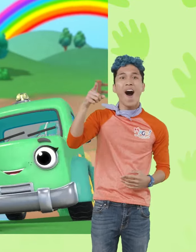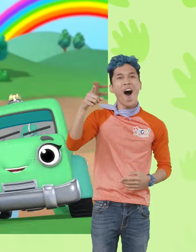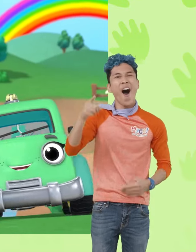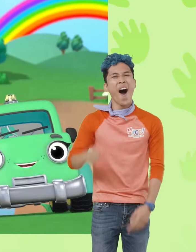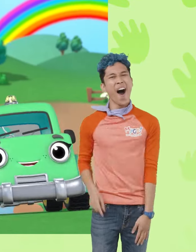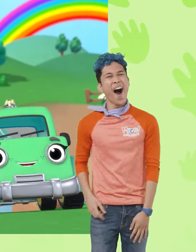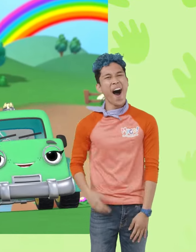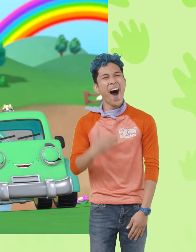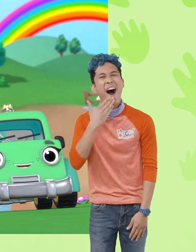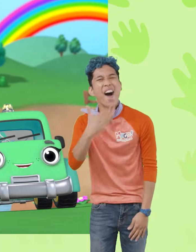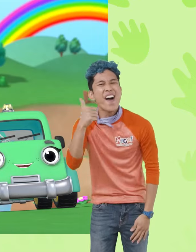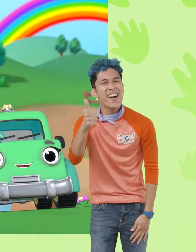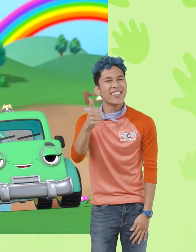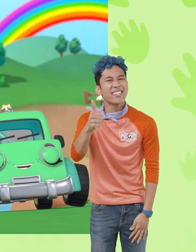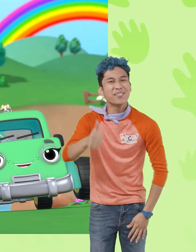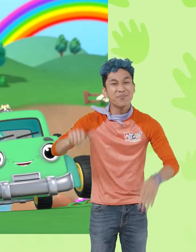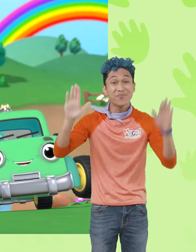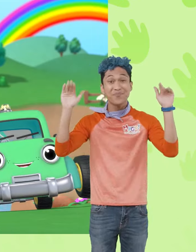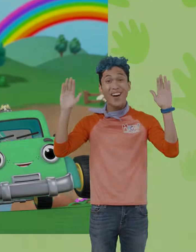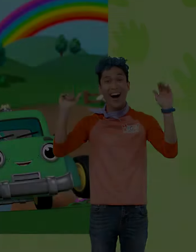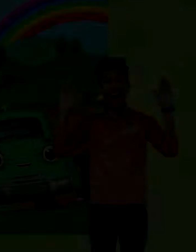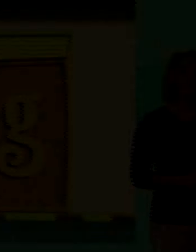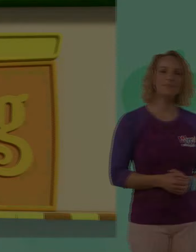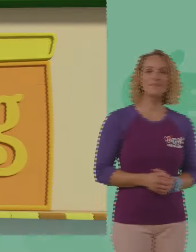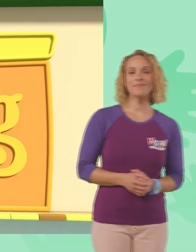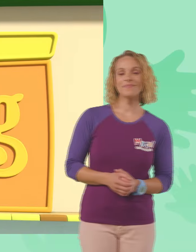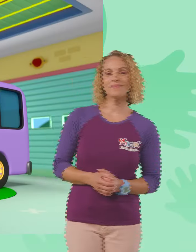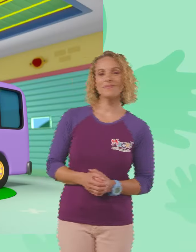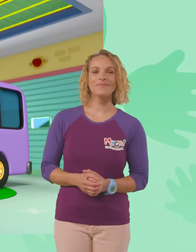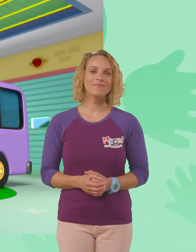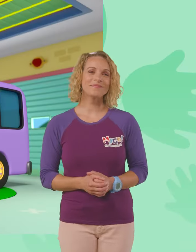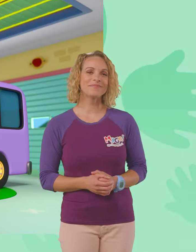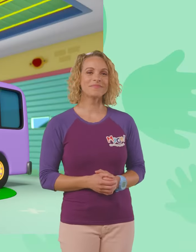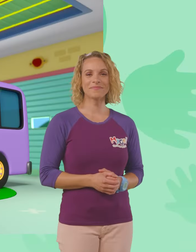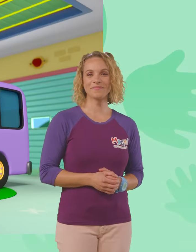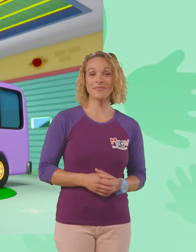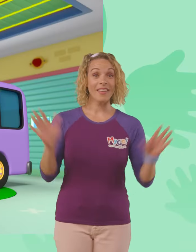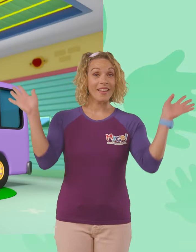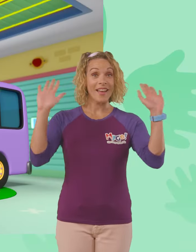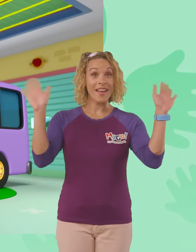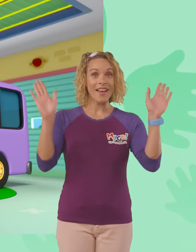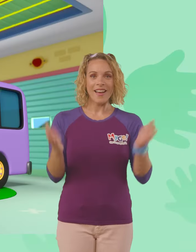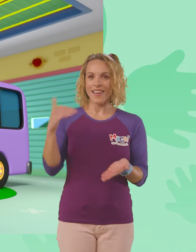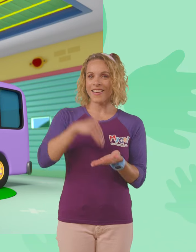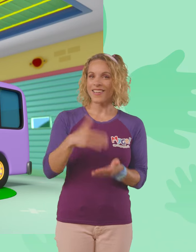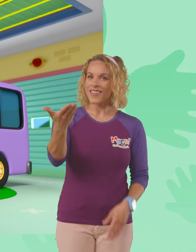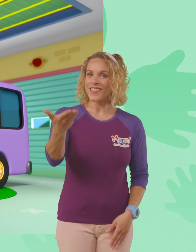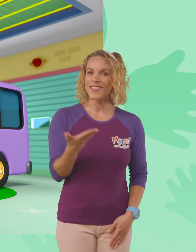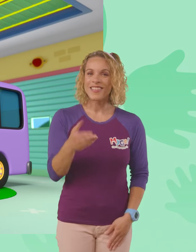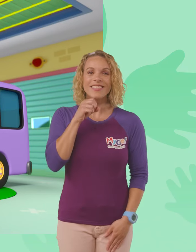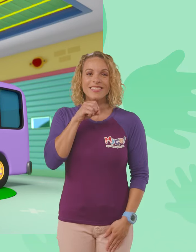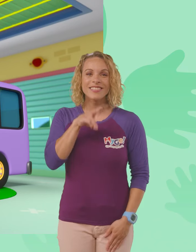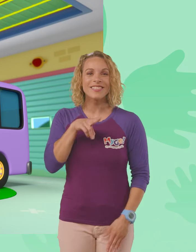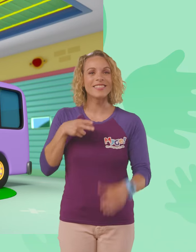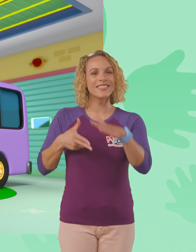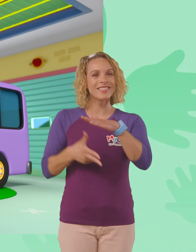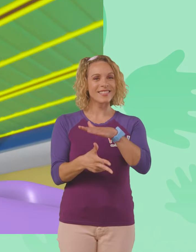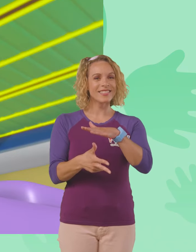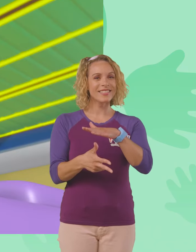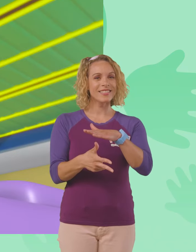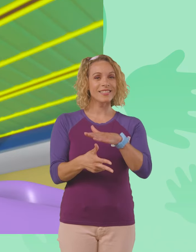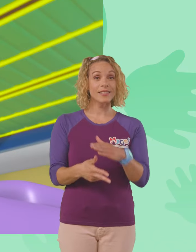It's cheerio from Gecko. Bye! Hey everyone, welcome back to Gecko's